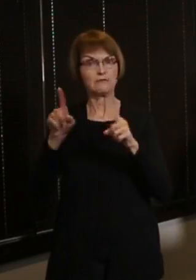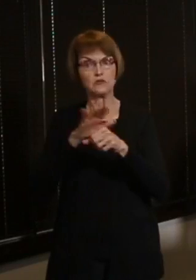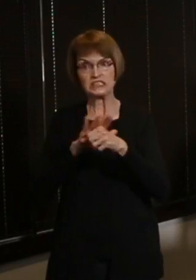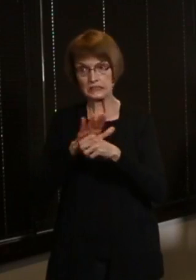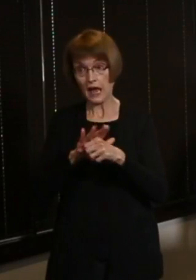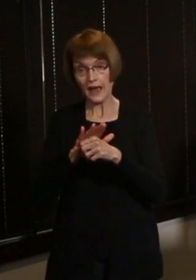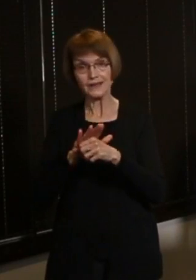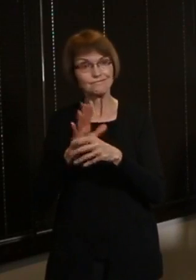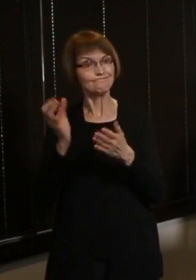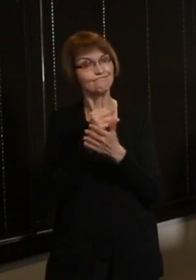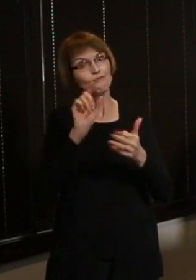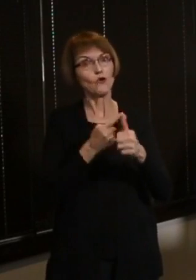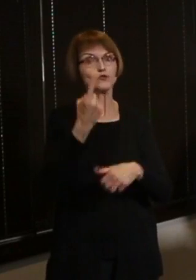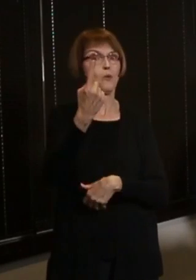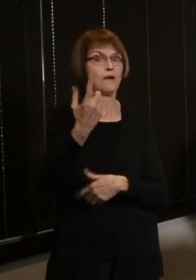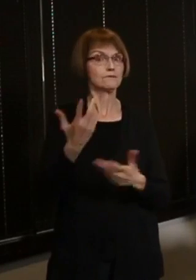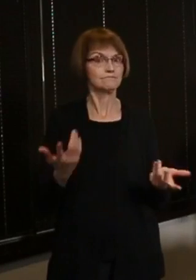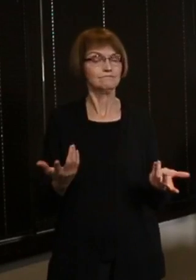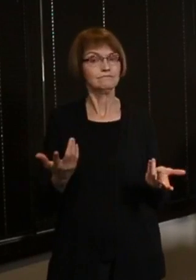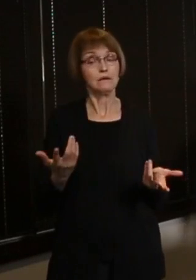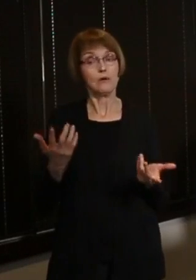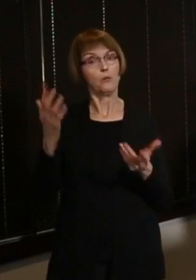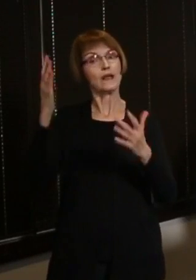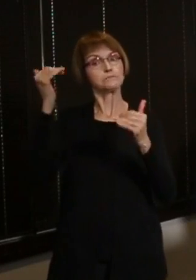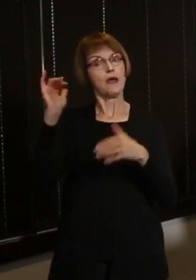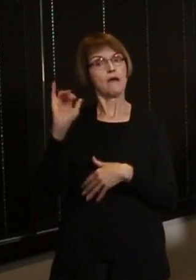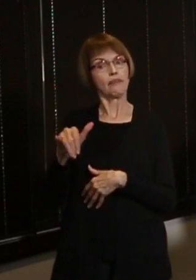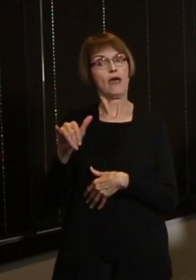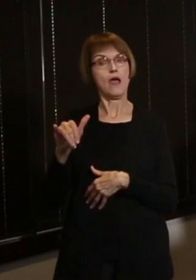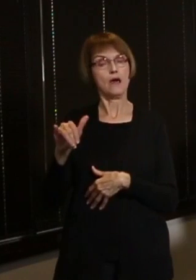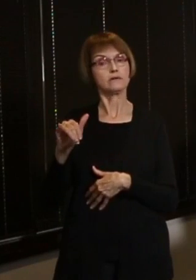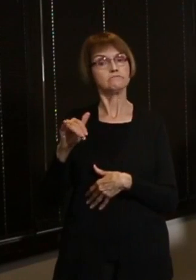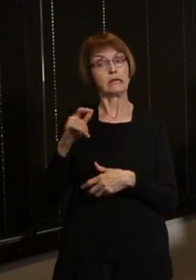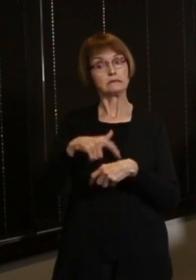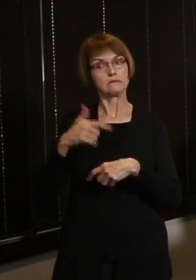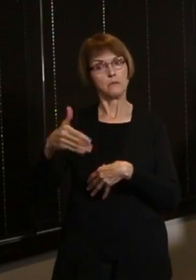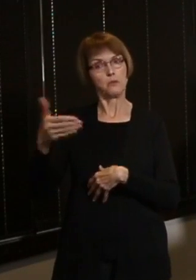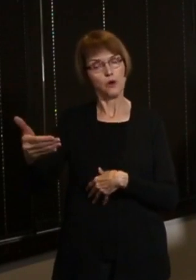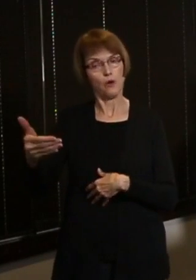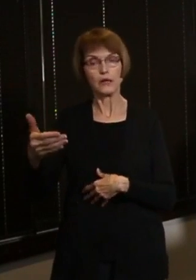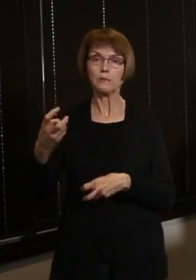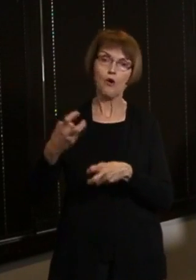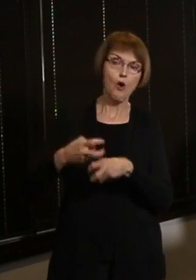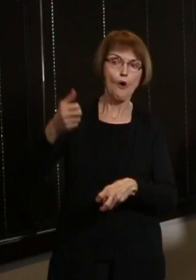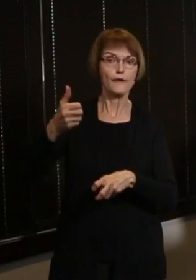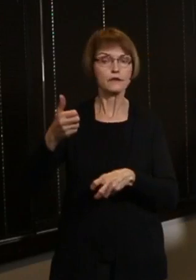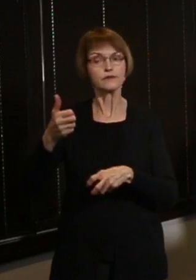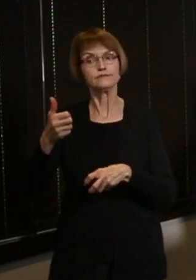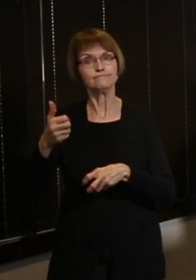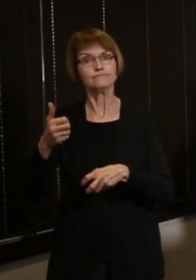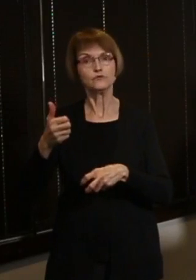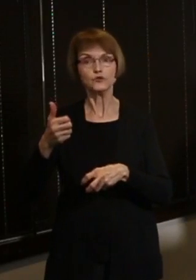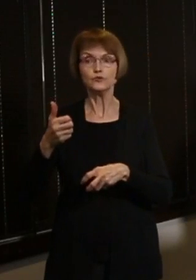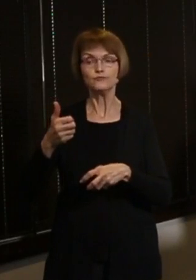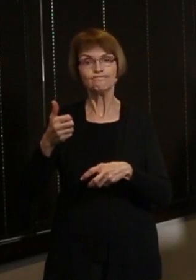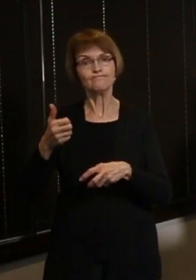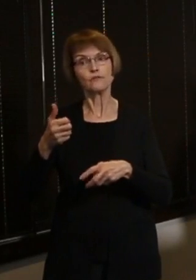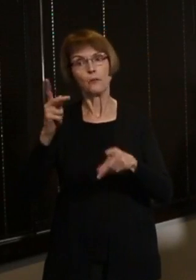So it's really to be expected as time goes on that you're going to have a harder and harder time of filling those